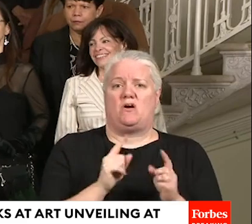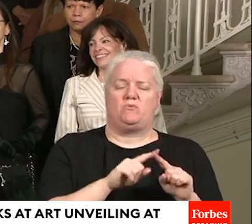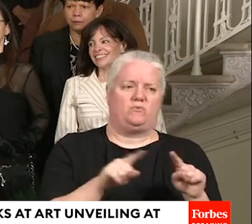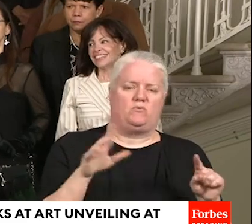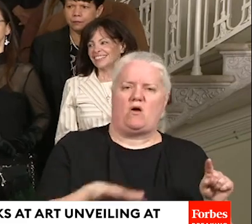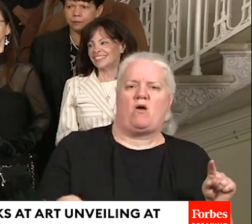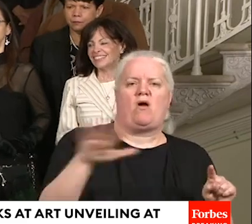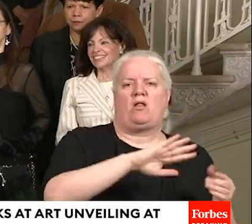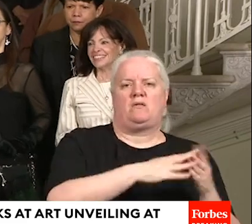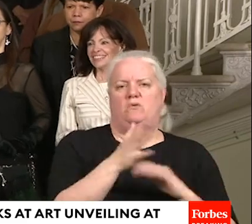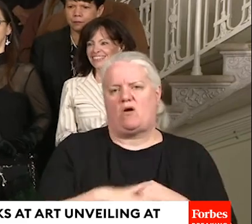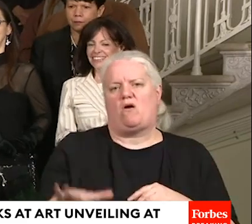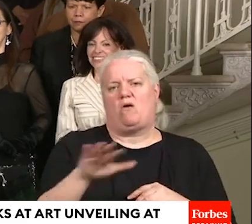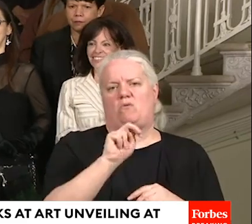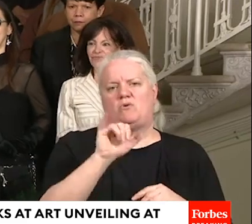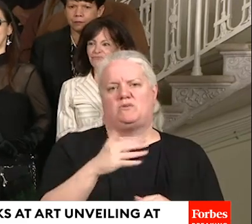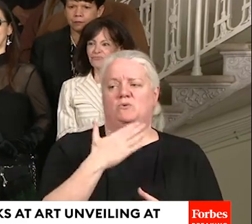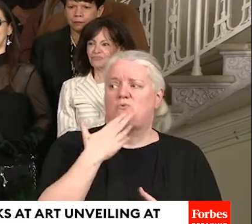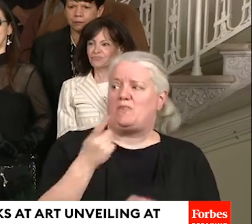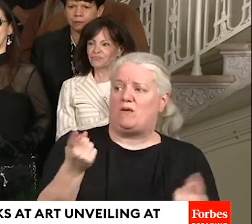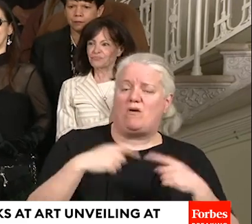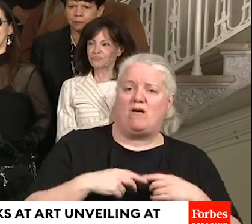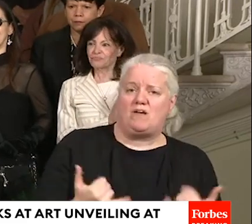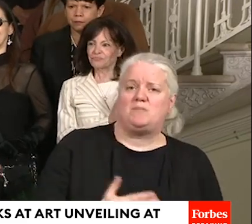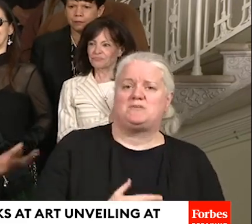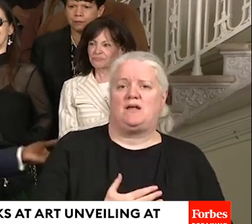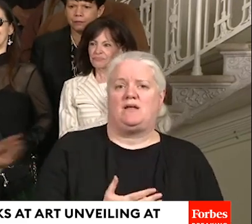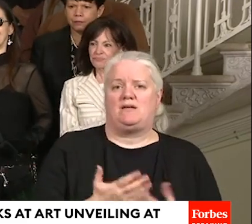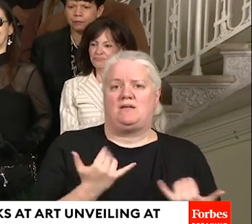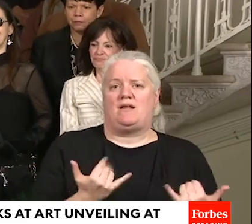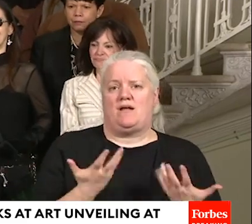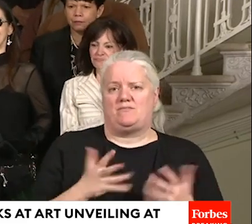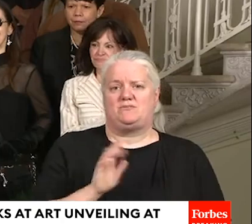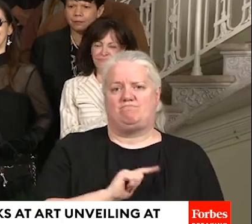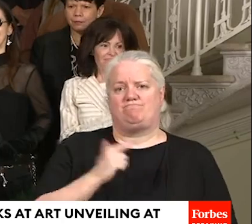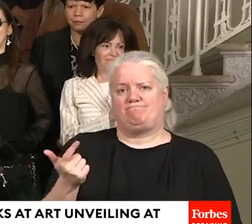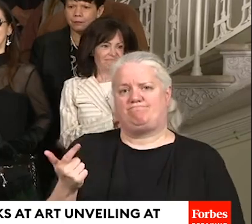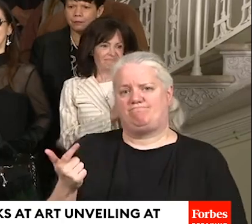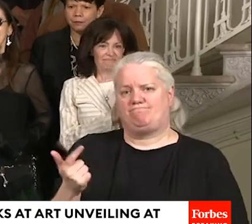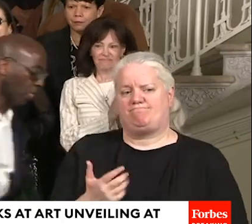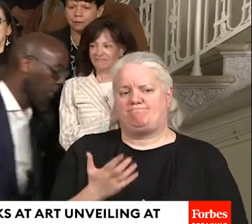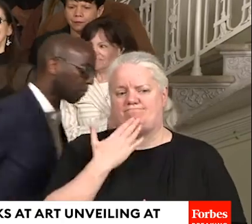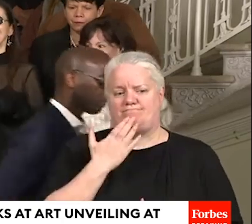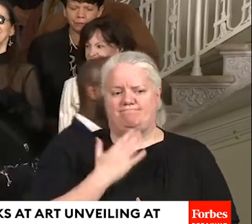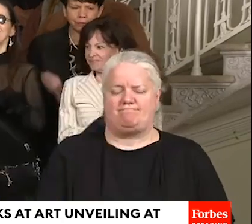be installing this today. So thank you for being here, and I will turn this podium over to Roy. Thank you.